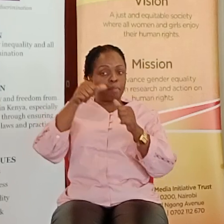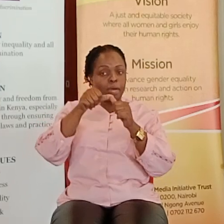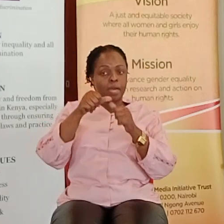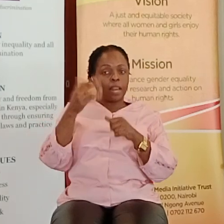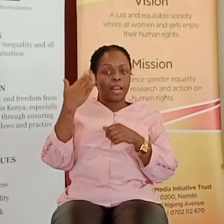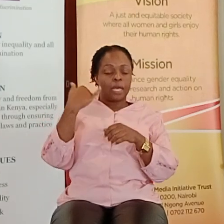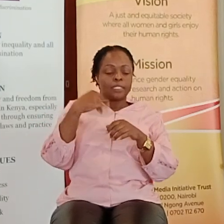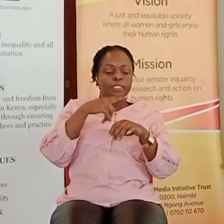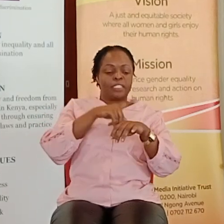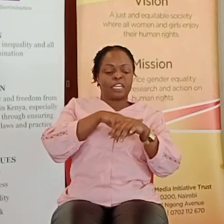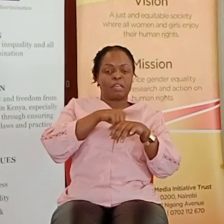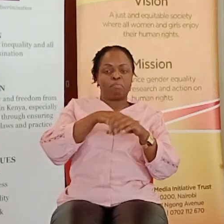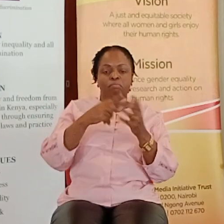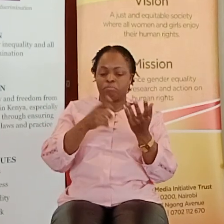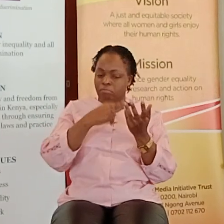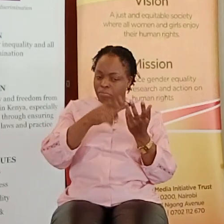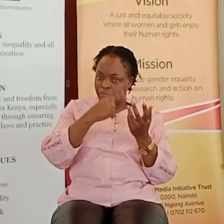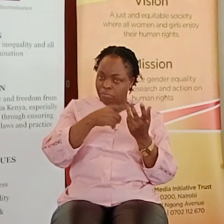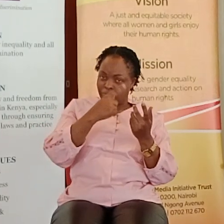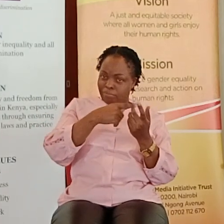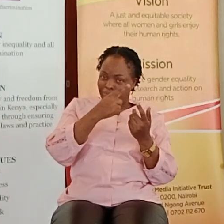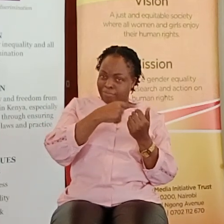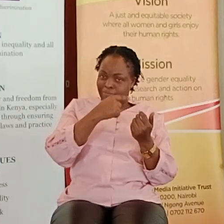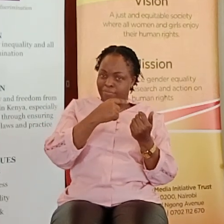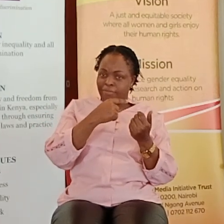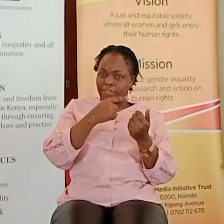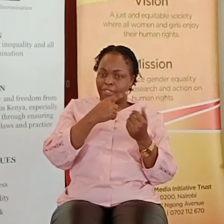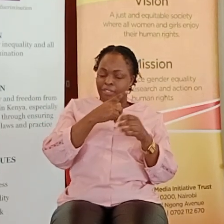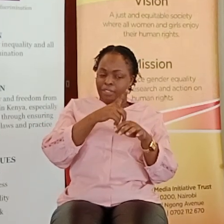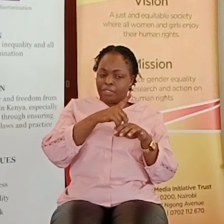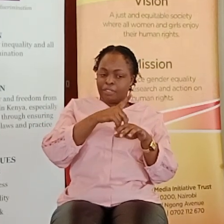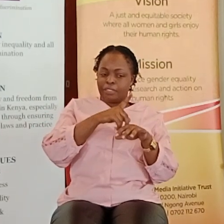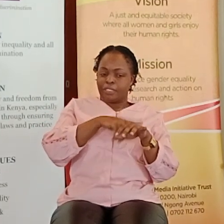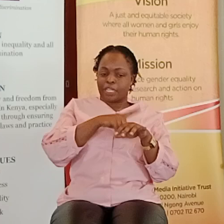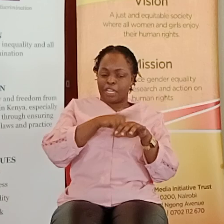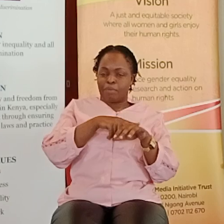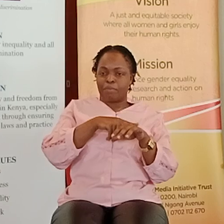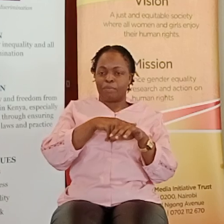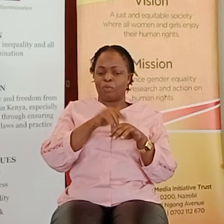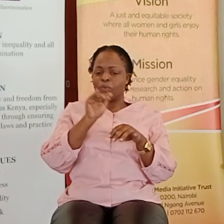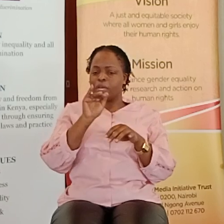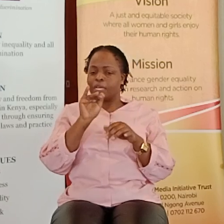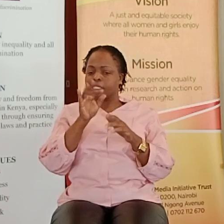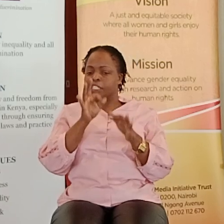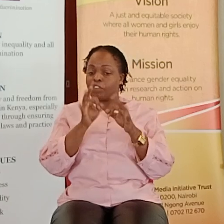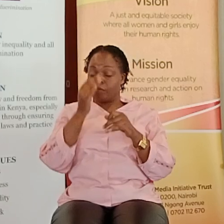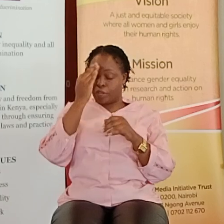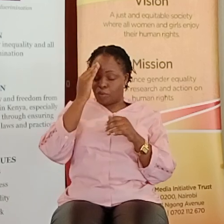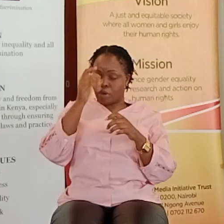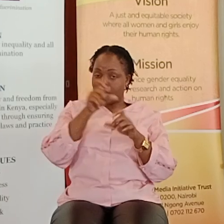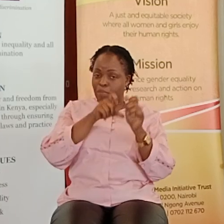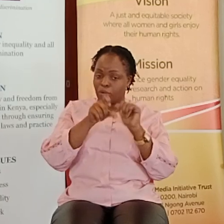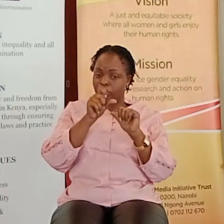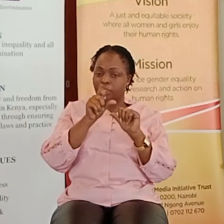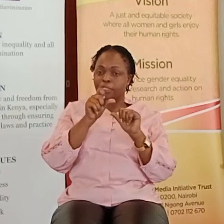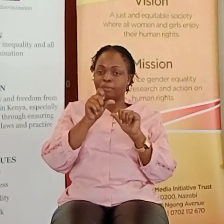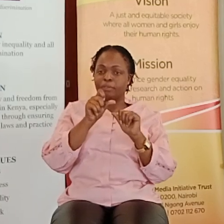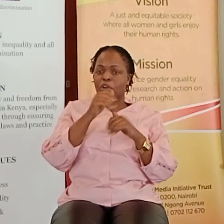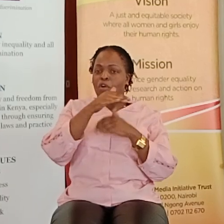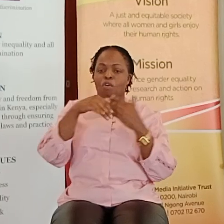when we were asked whether you own a boat, we all laughed. And I'm sure the next one now you will actually take the question more